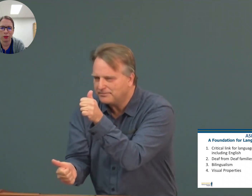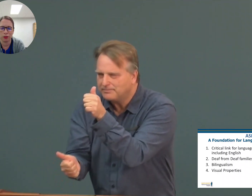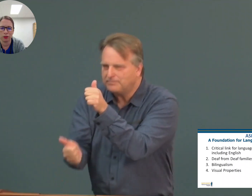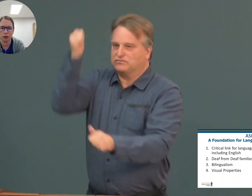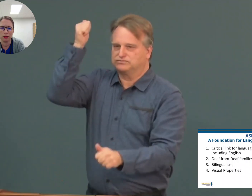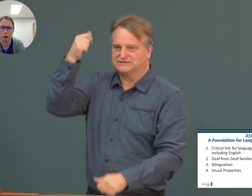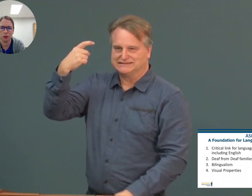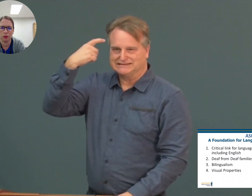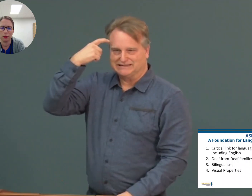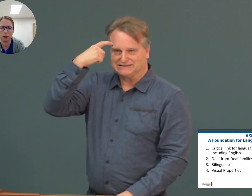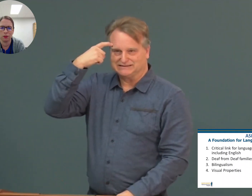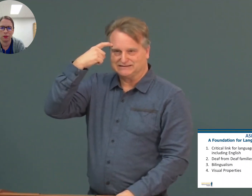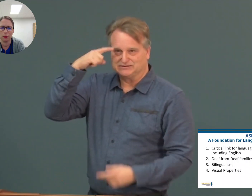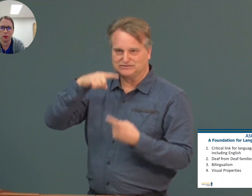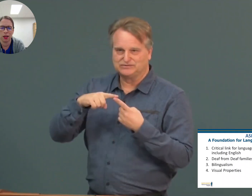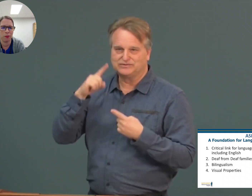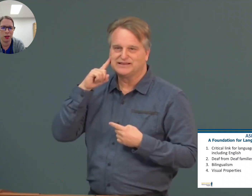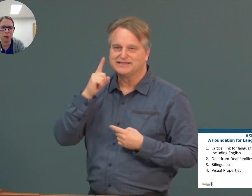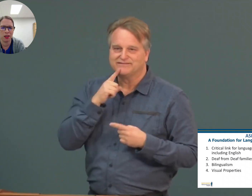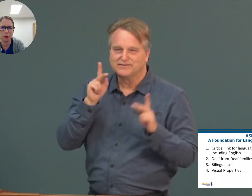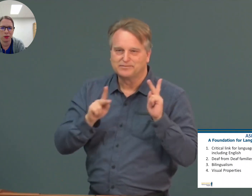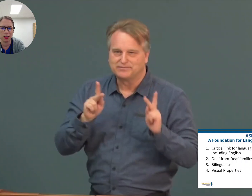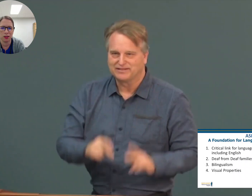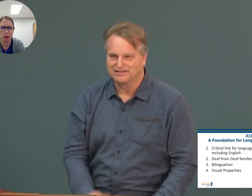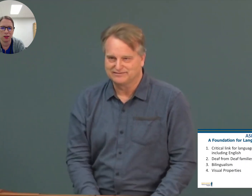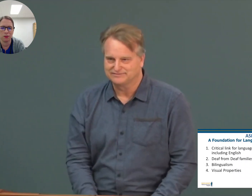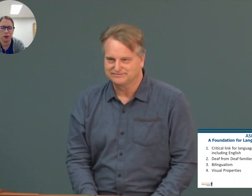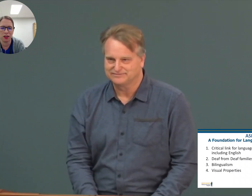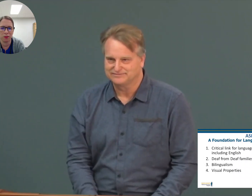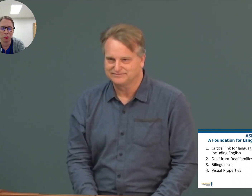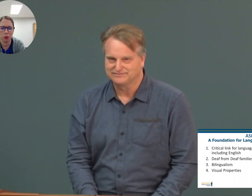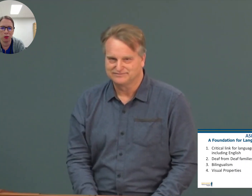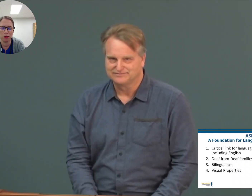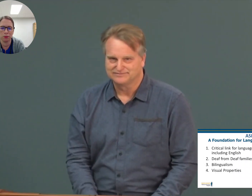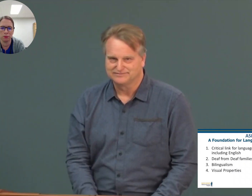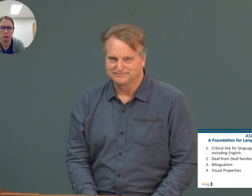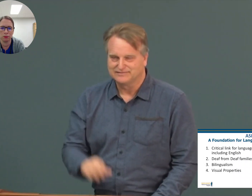children. And it really makes the most sense for deaf people.